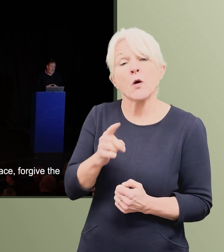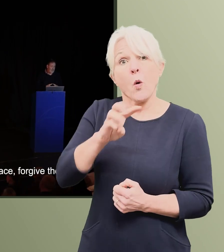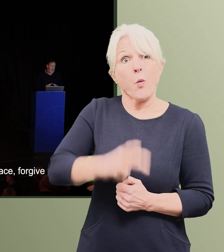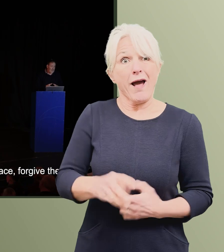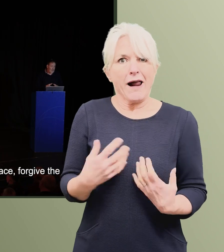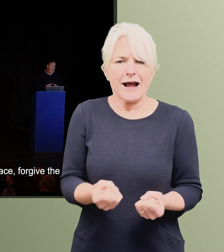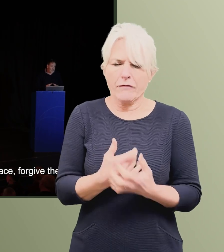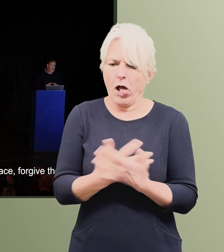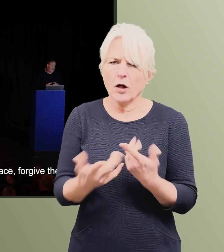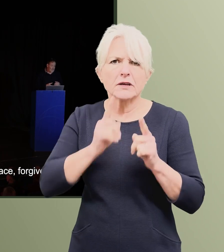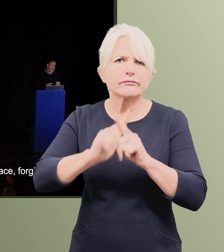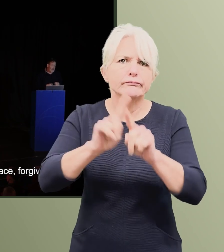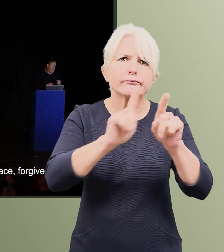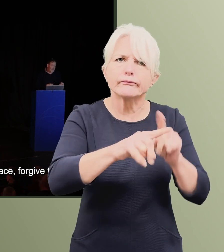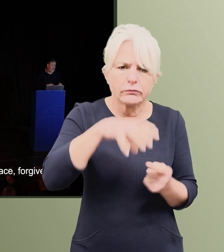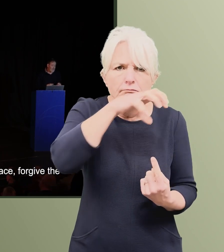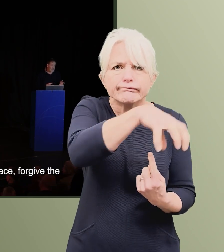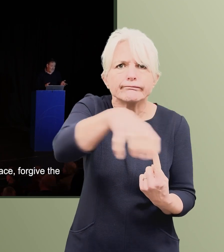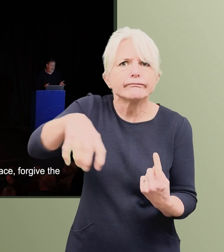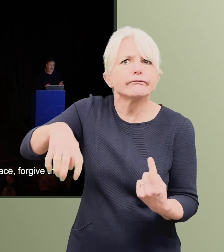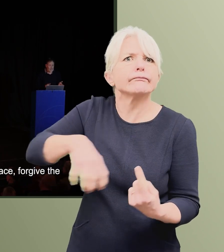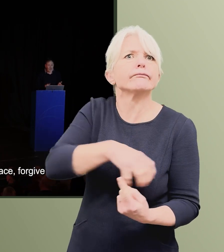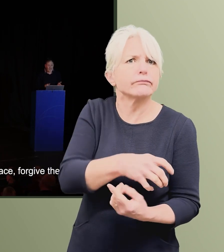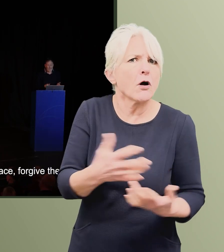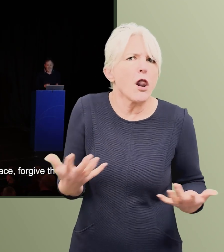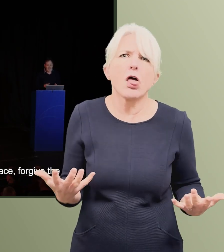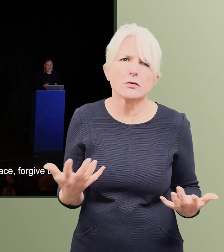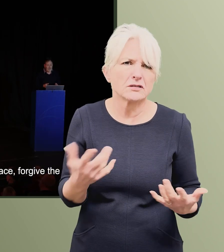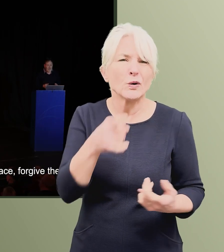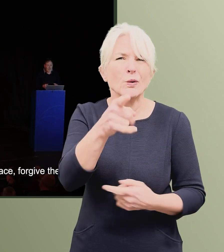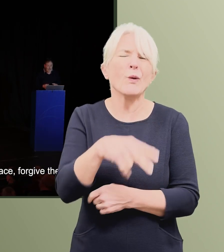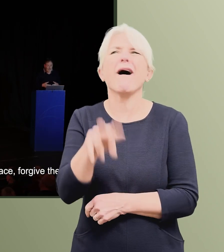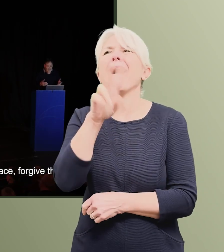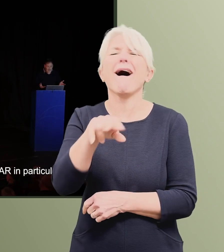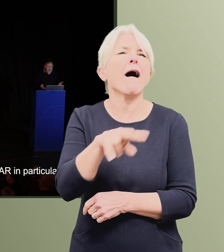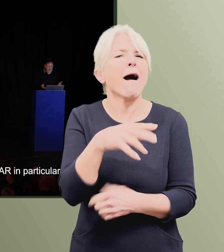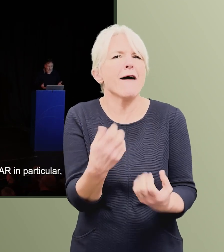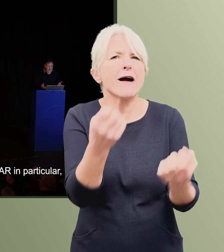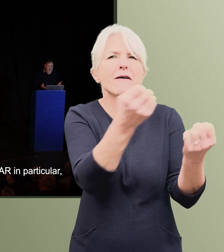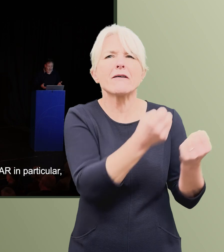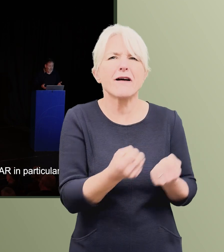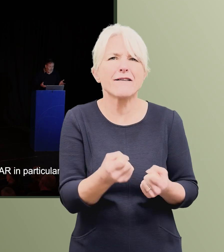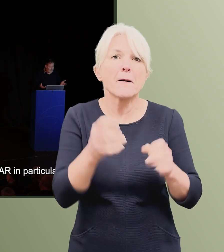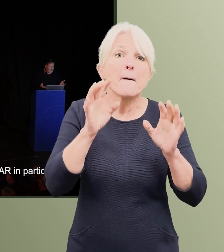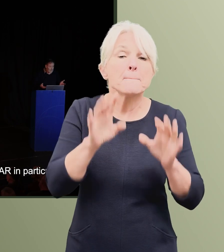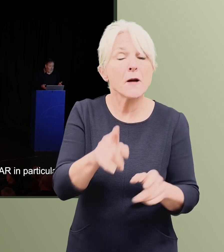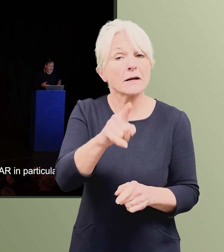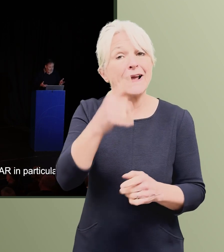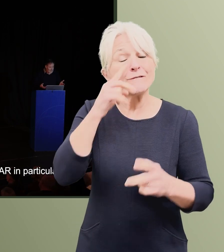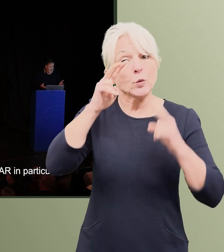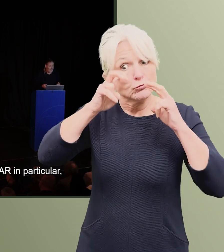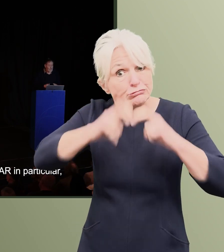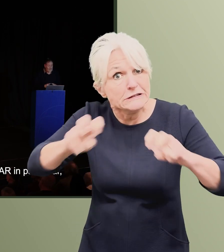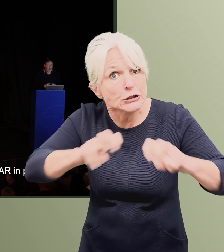them, usually you're just skimming the surface, forgive the pun, in that you start doing the geophysics around it, for example,